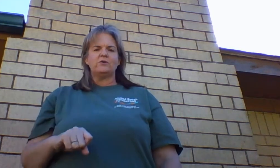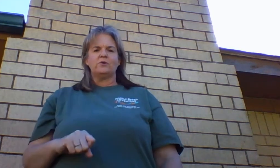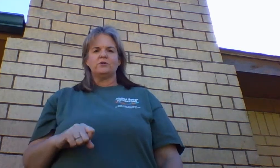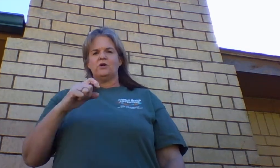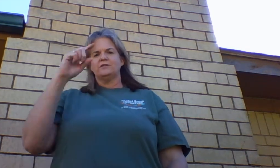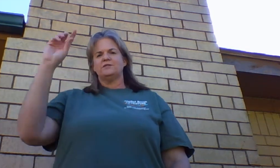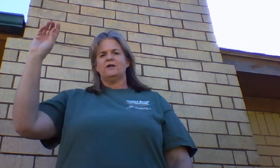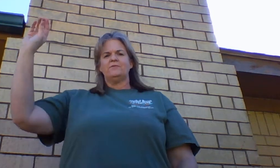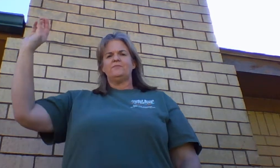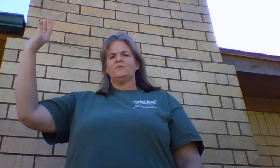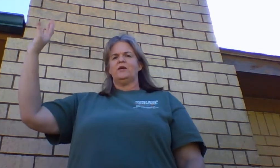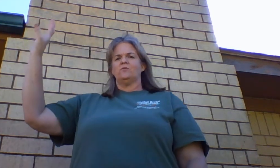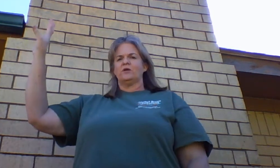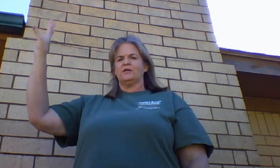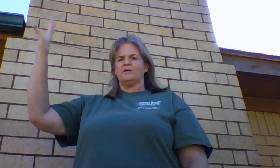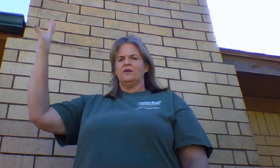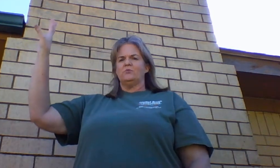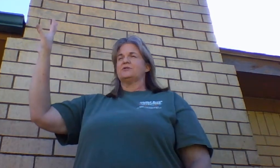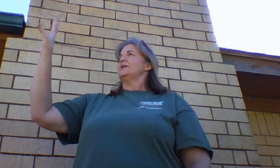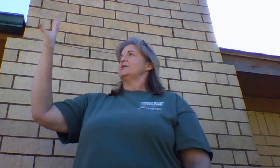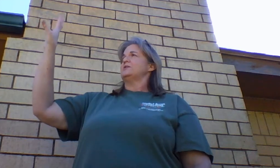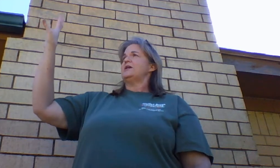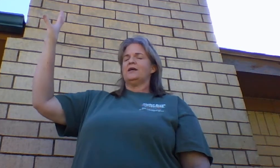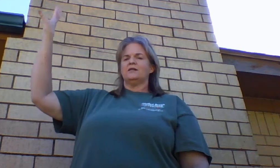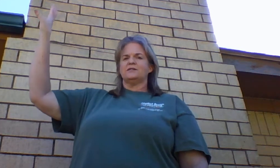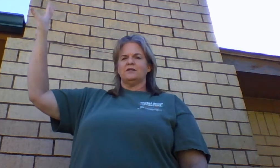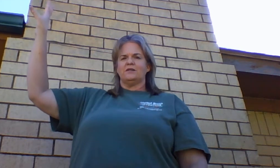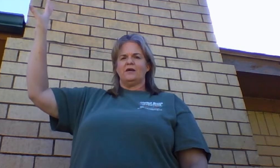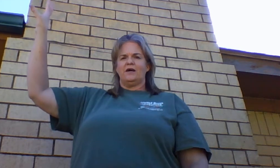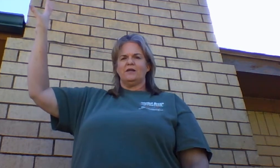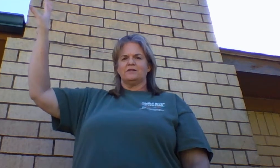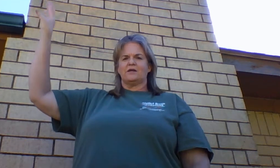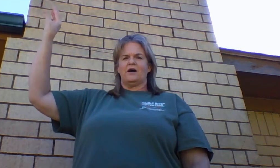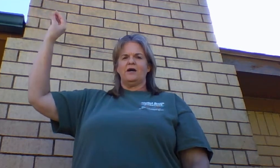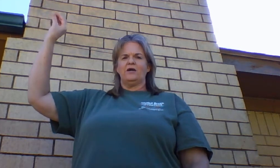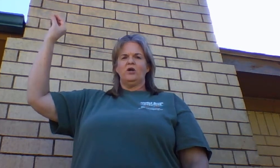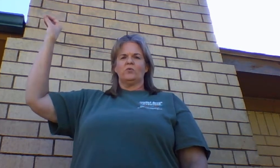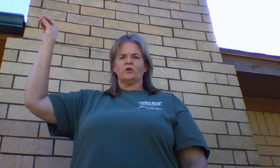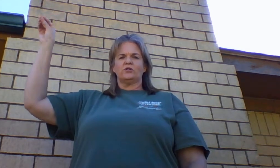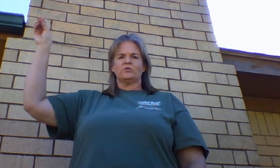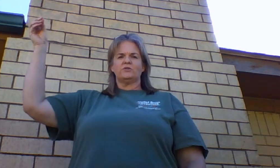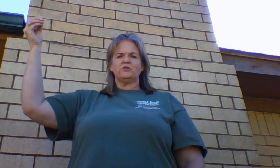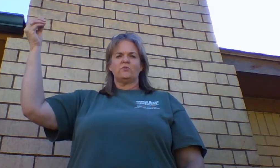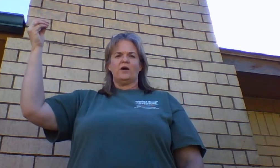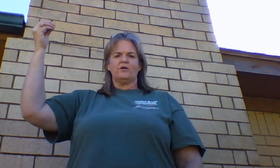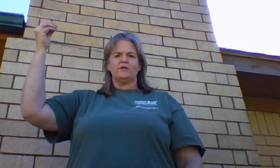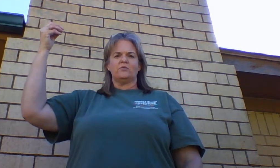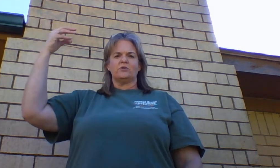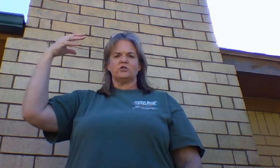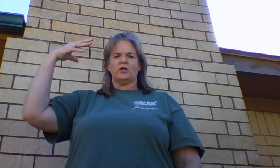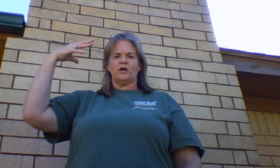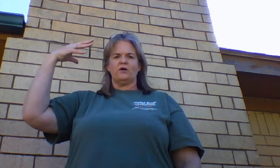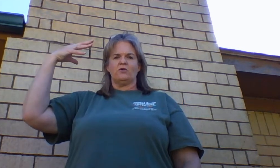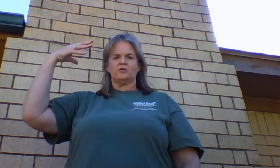worked on sun, and we're going to pretend like we're taking the sunlight out of the sky. We're going to twist it around, and we're going to shine it on